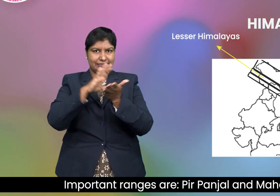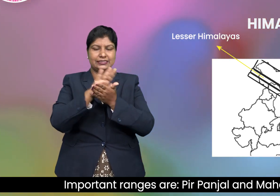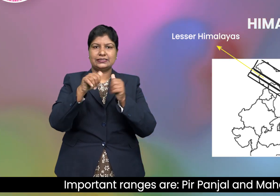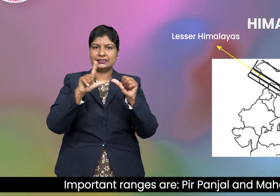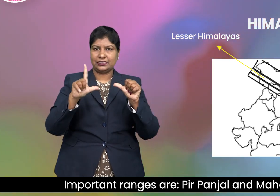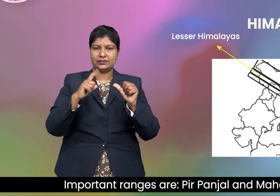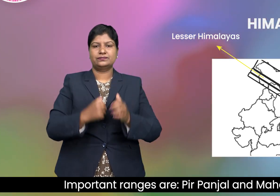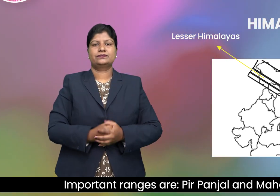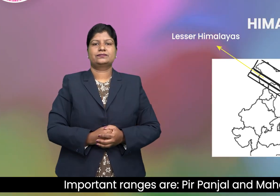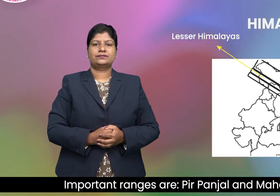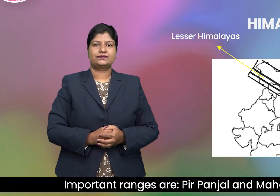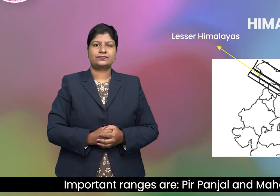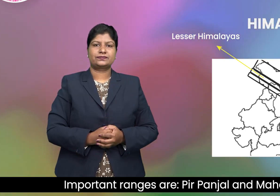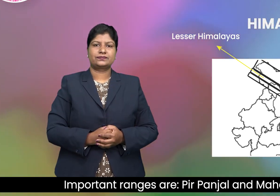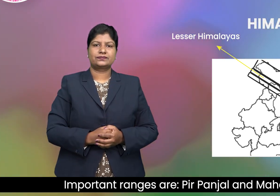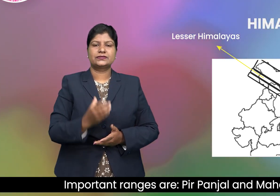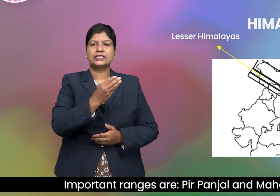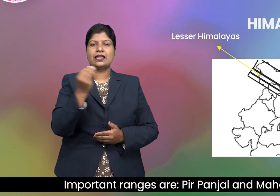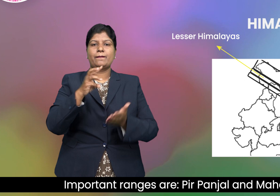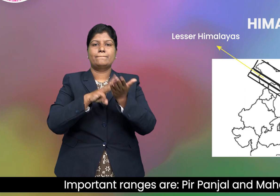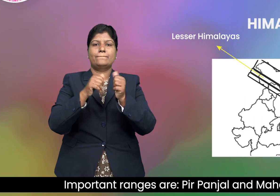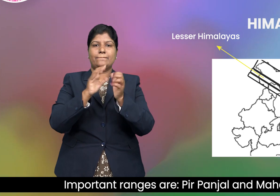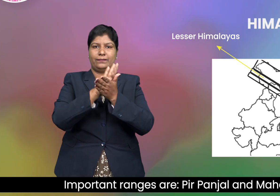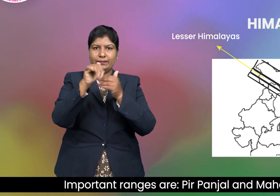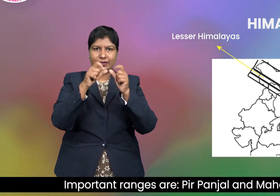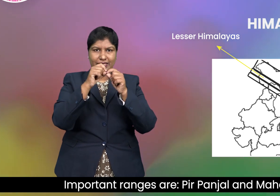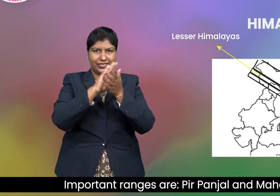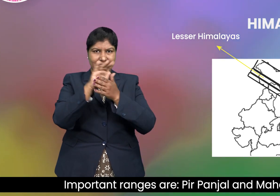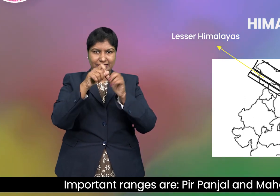Pirpanjal and Mahabharata range